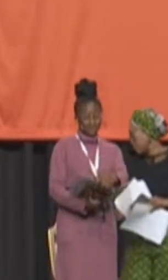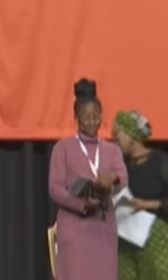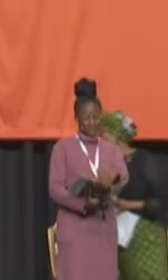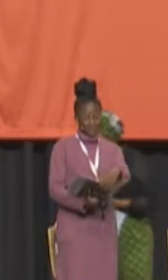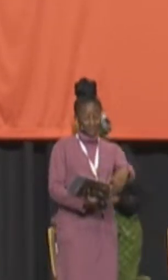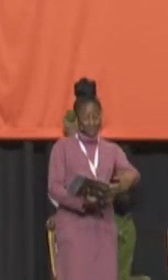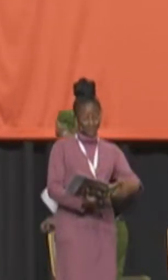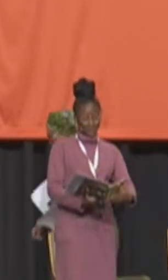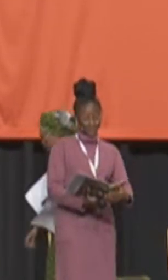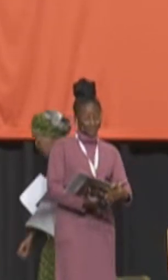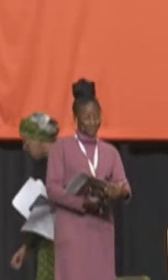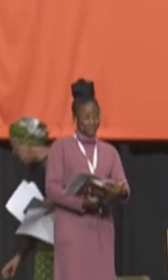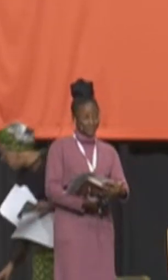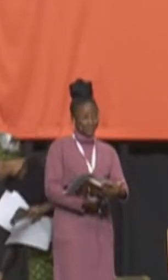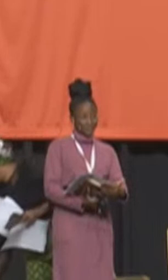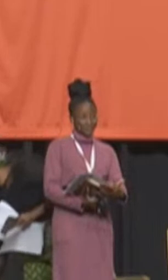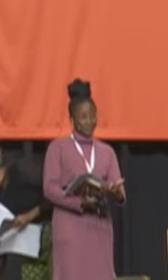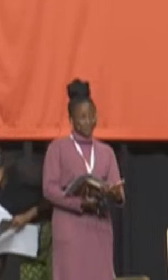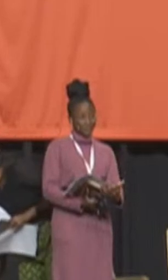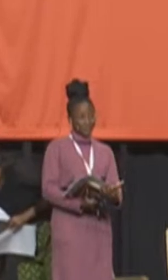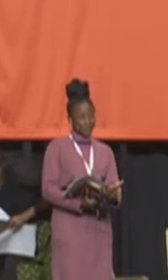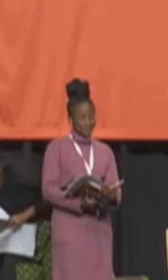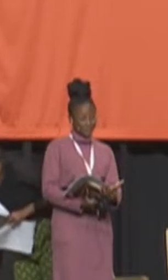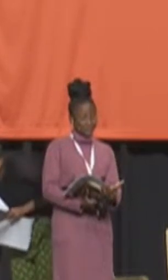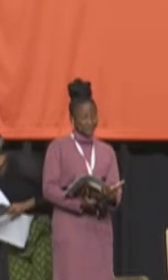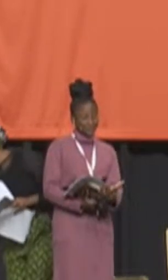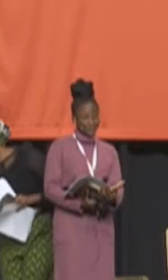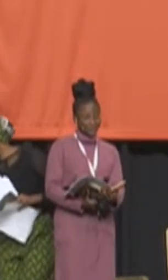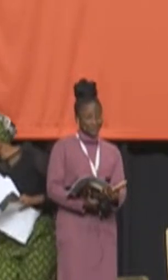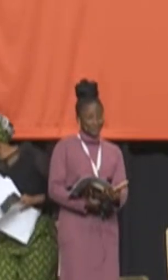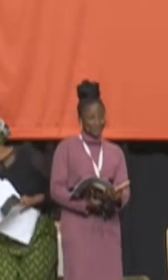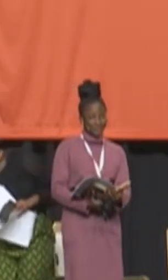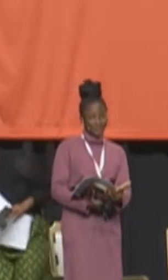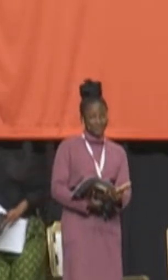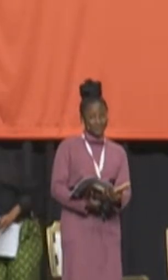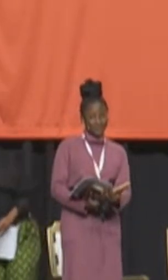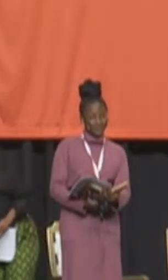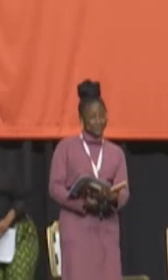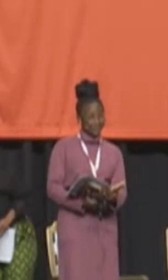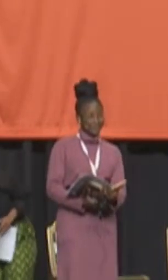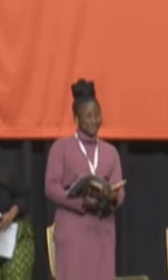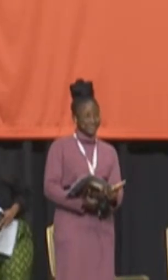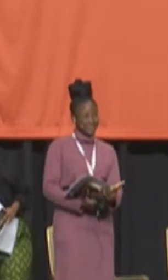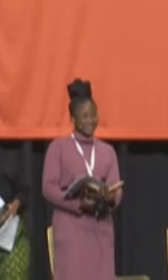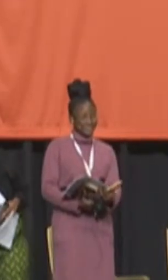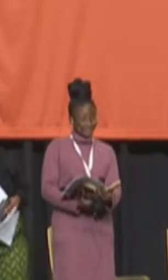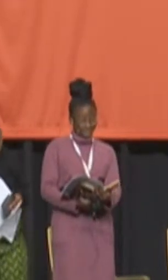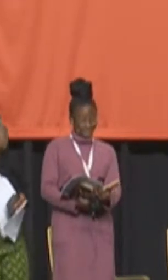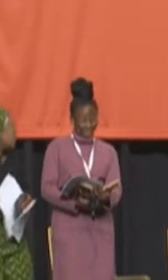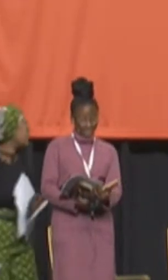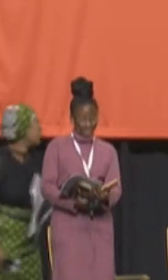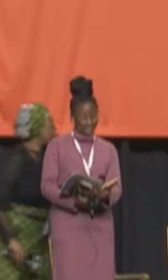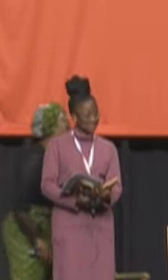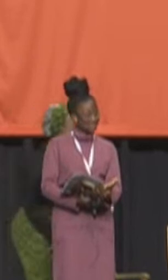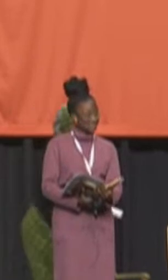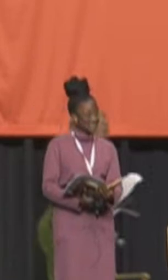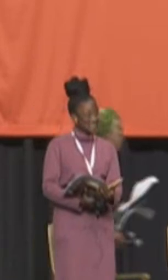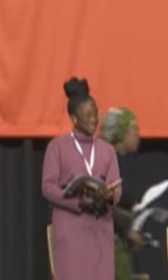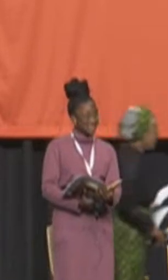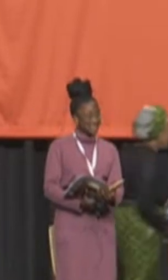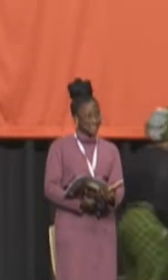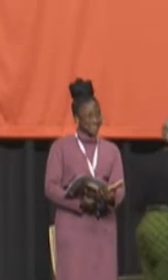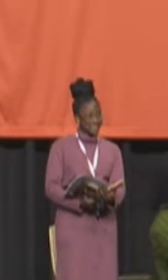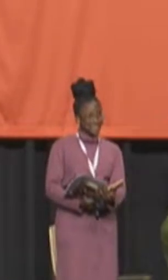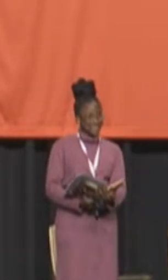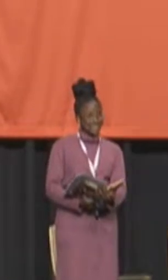you. My teacher always said, if you want to be a good speaker, you need to move the crowd.